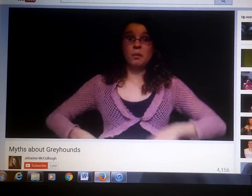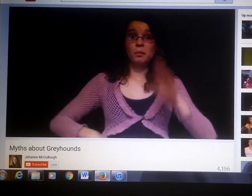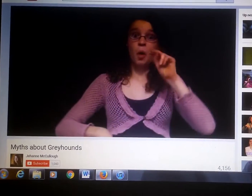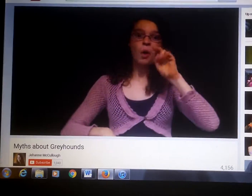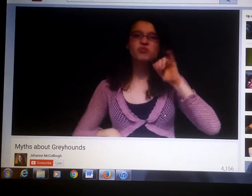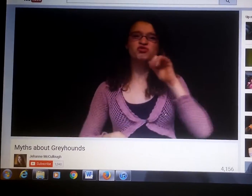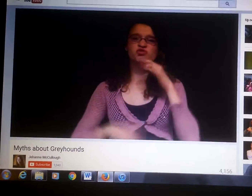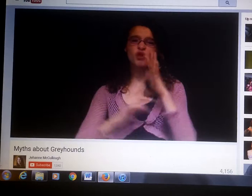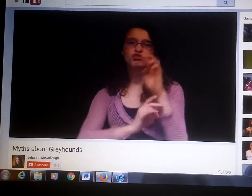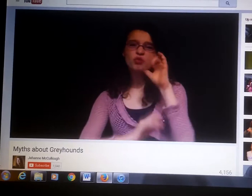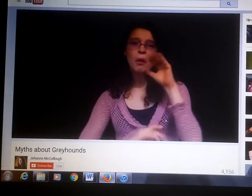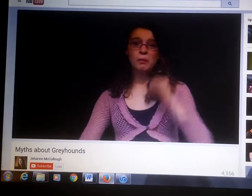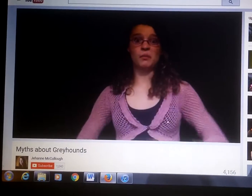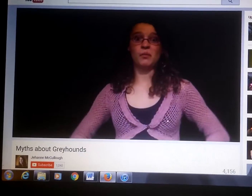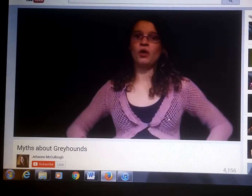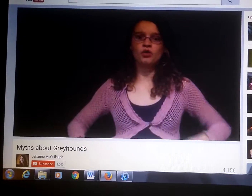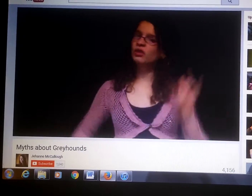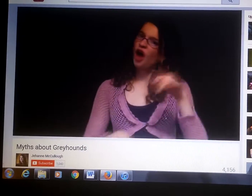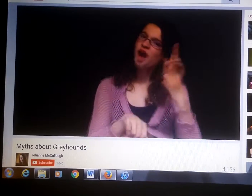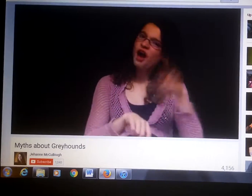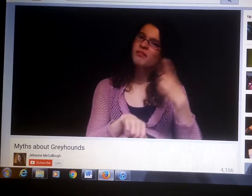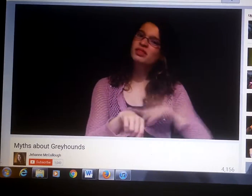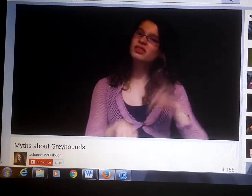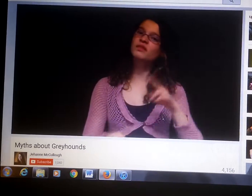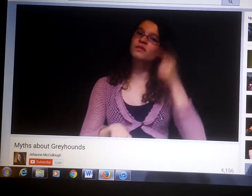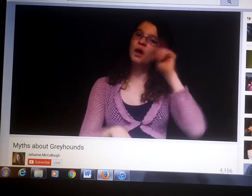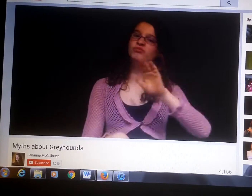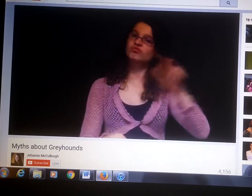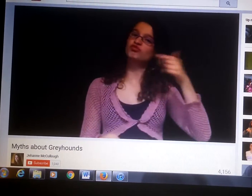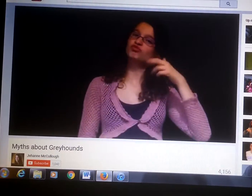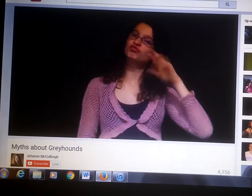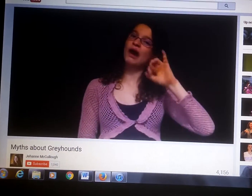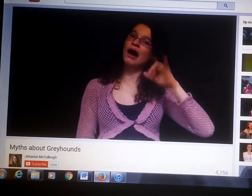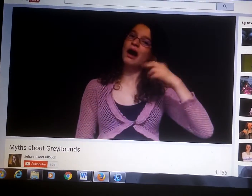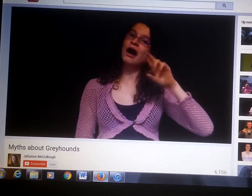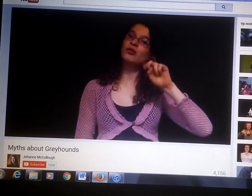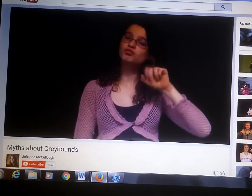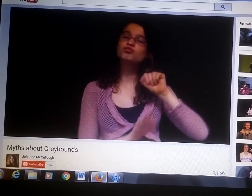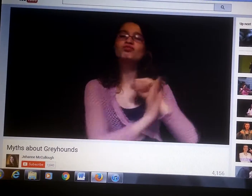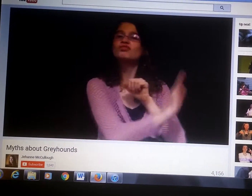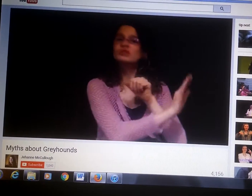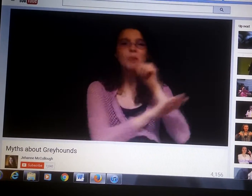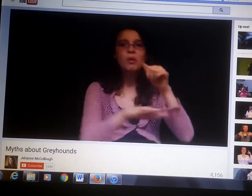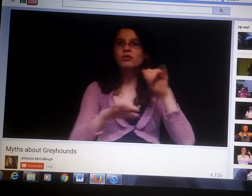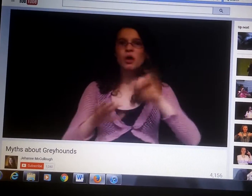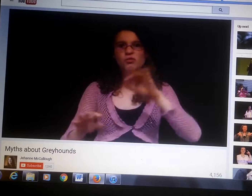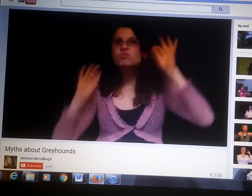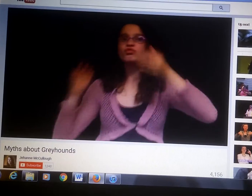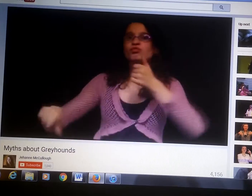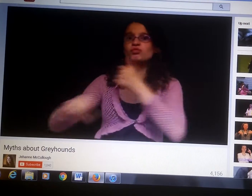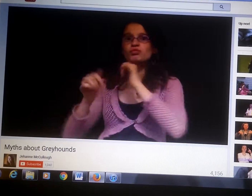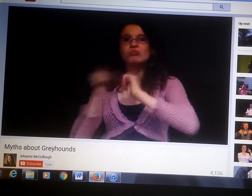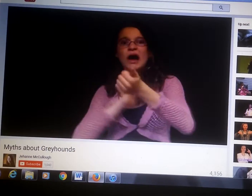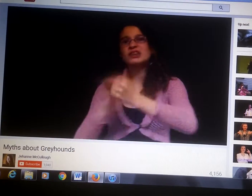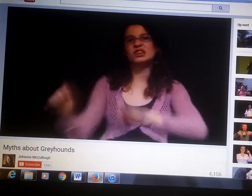very sick. And so being skinny, it's natural for them. It helps them with